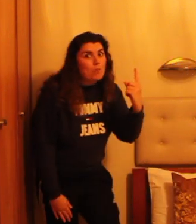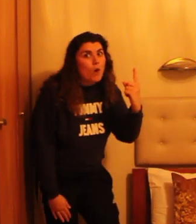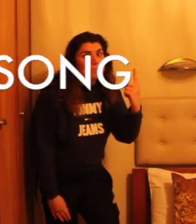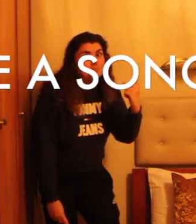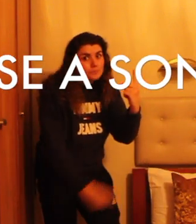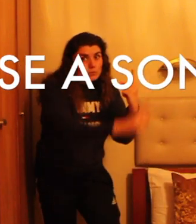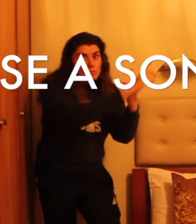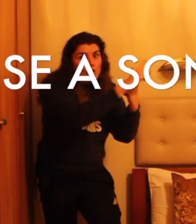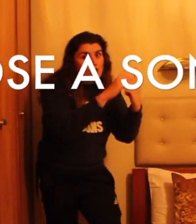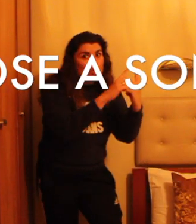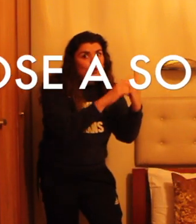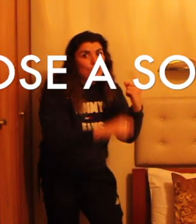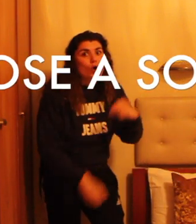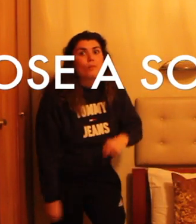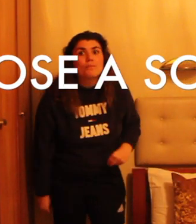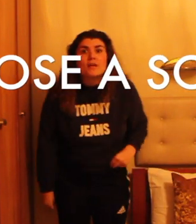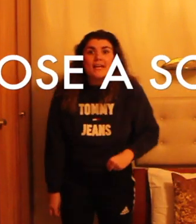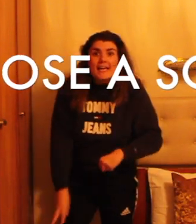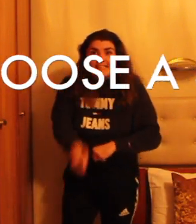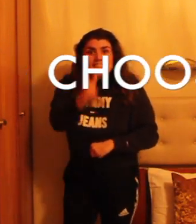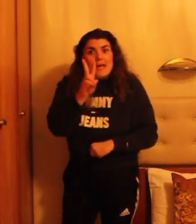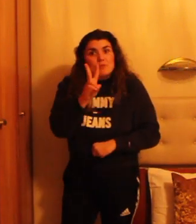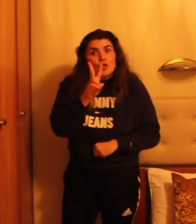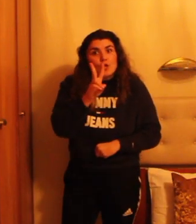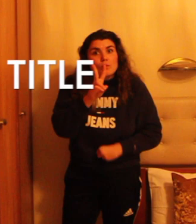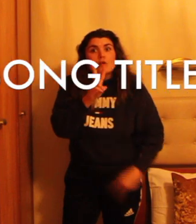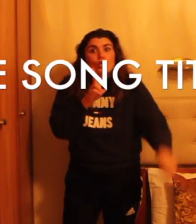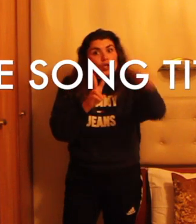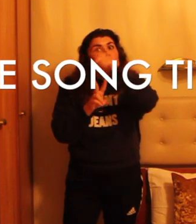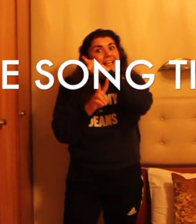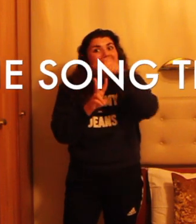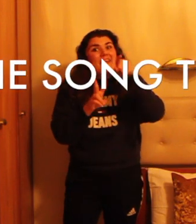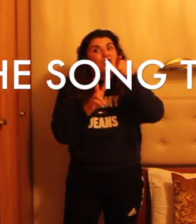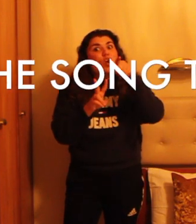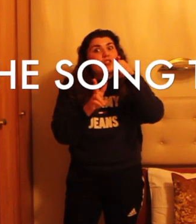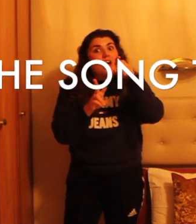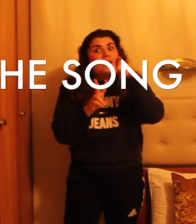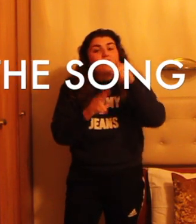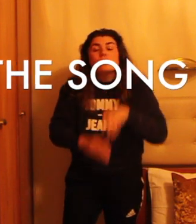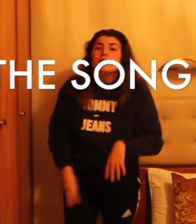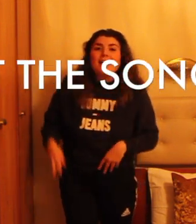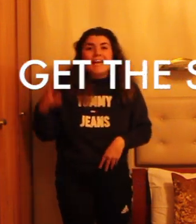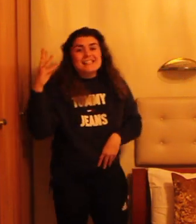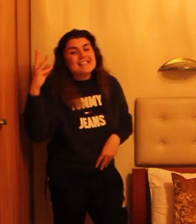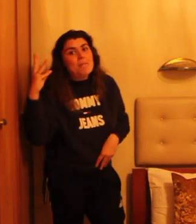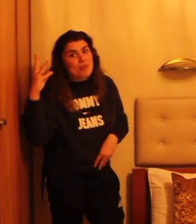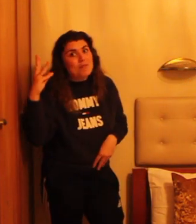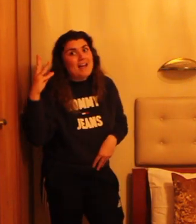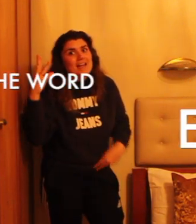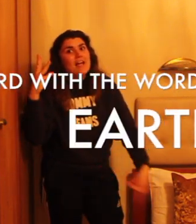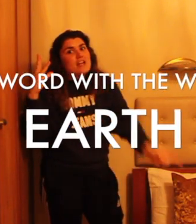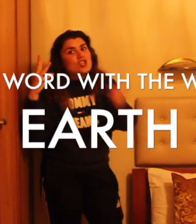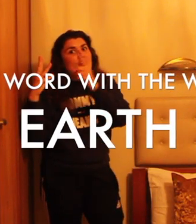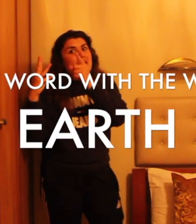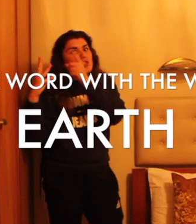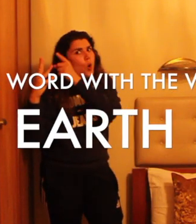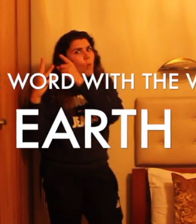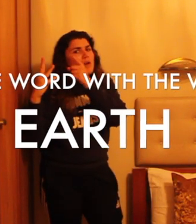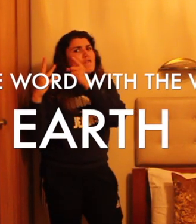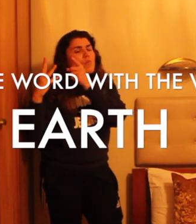one, choose a song. Step two, get the song title. Step three, change one of the